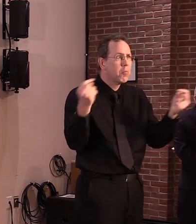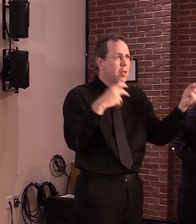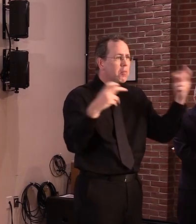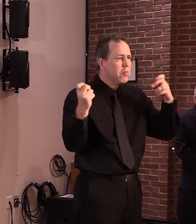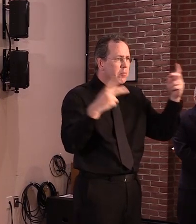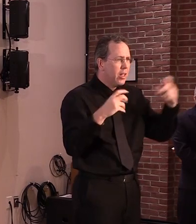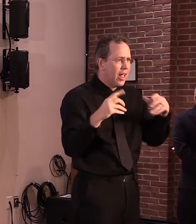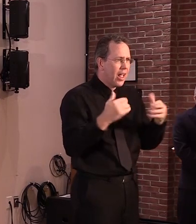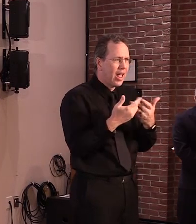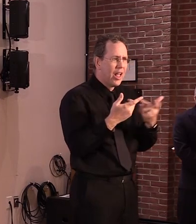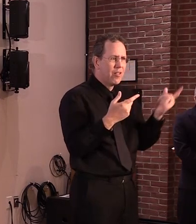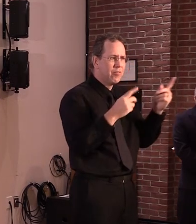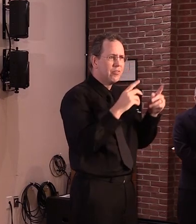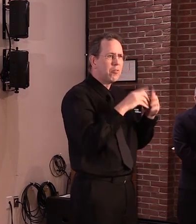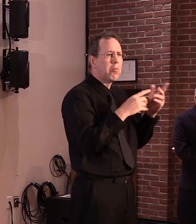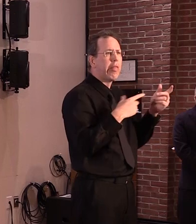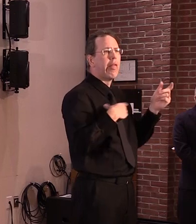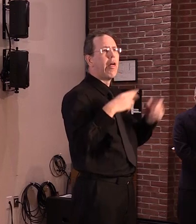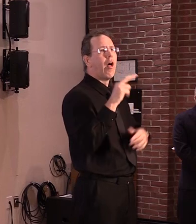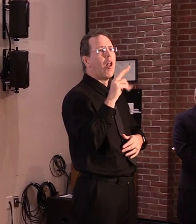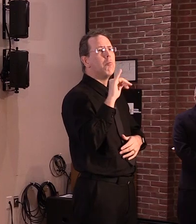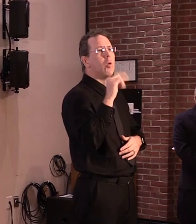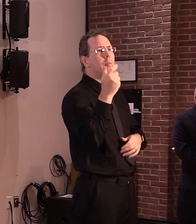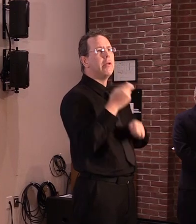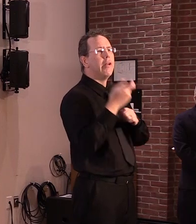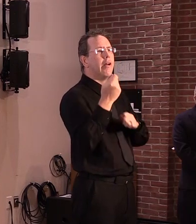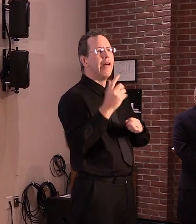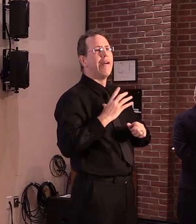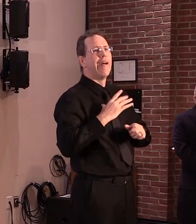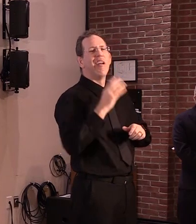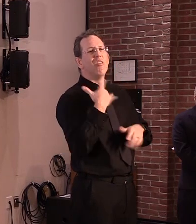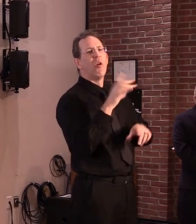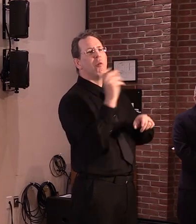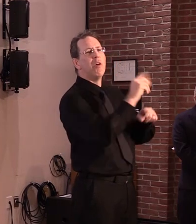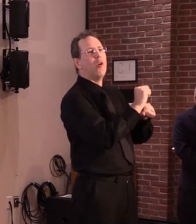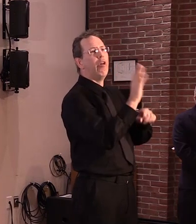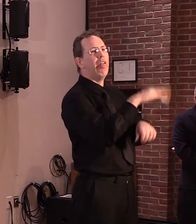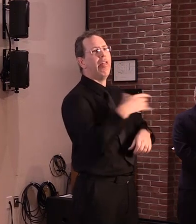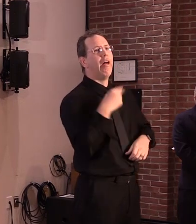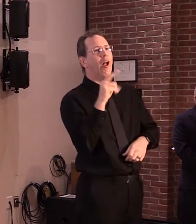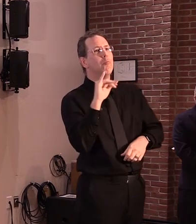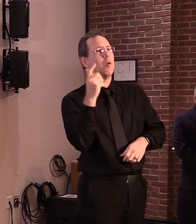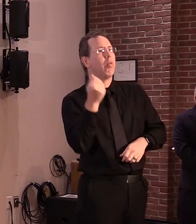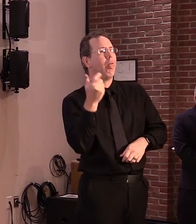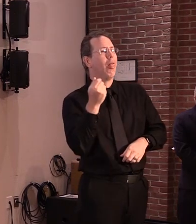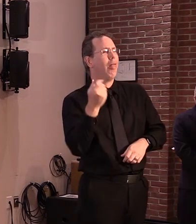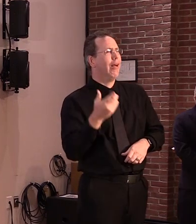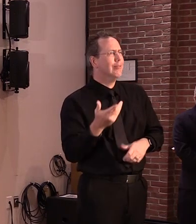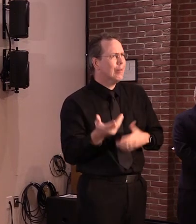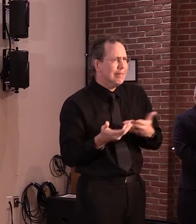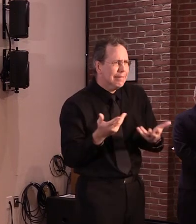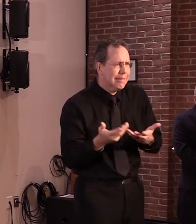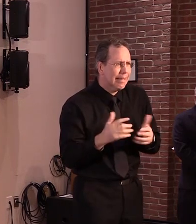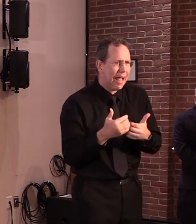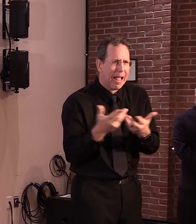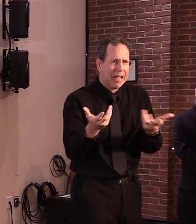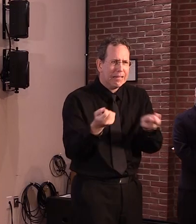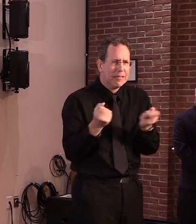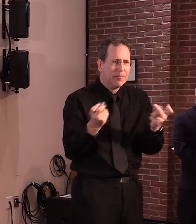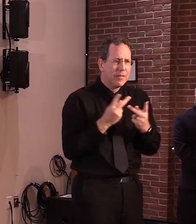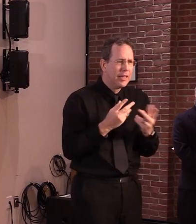lucrative unemployment benefits, they're turning them down. So I guess it's employers are being put in a really